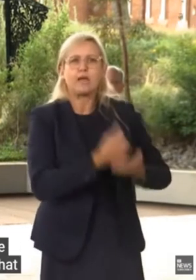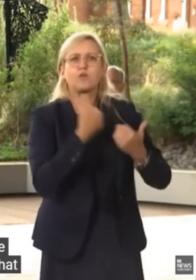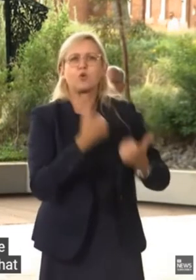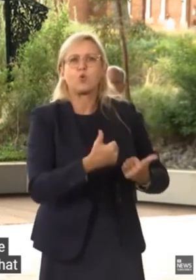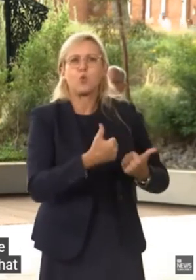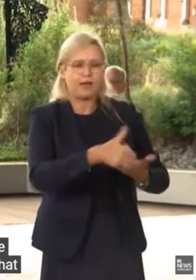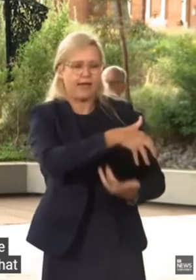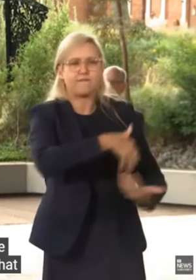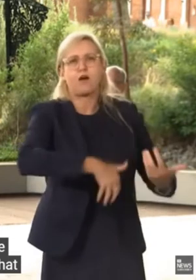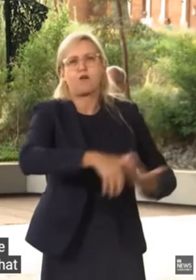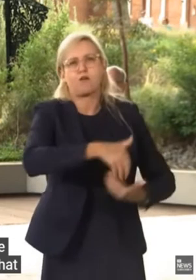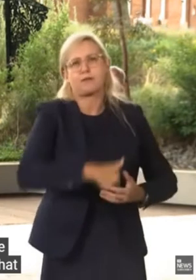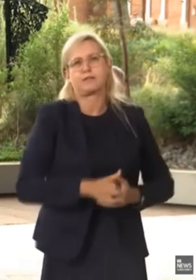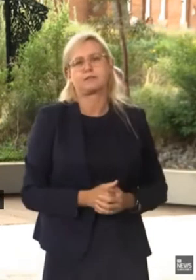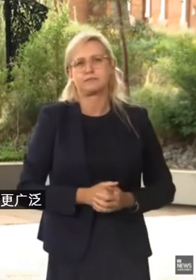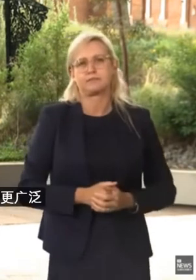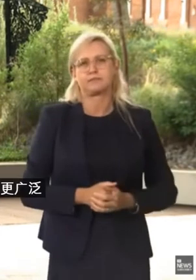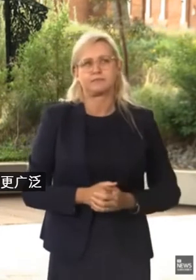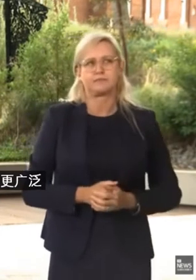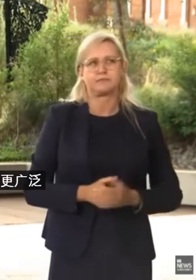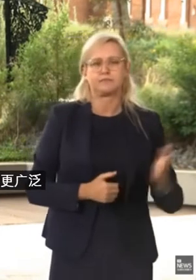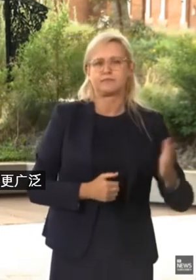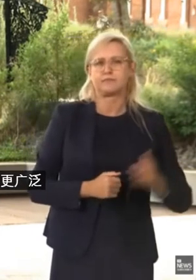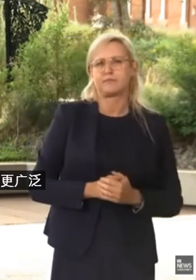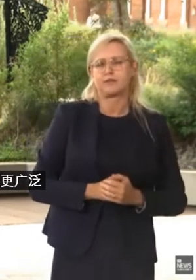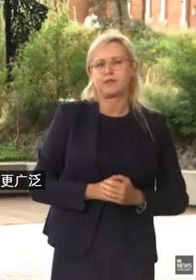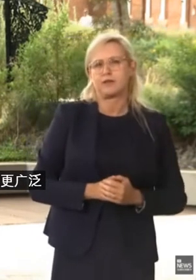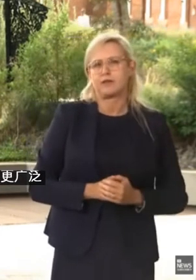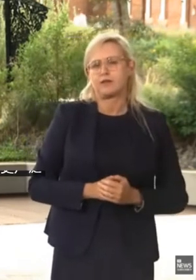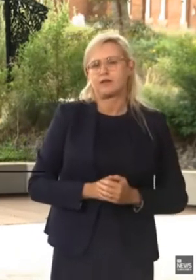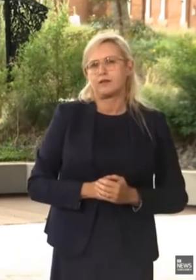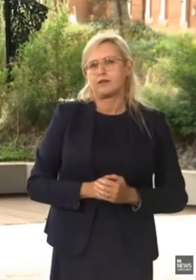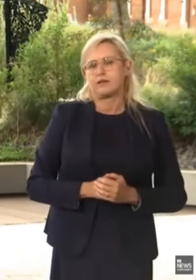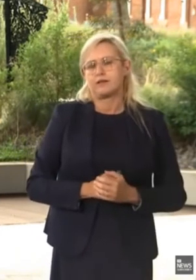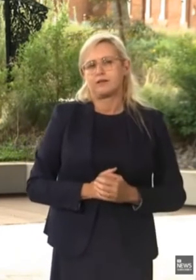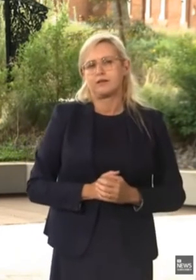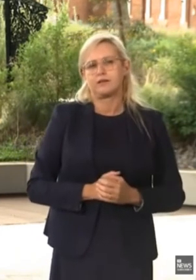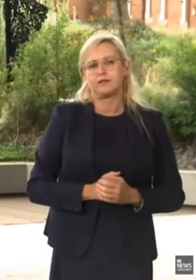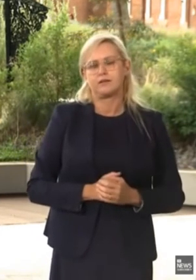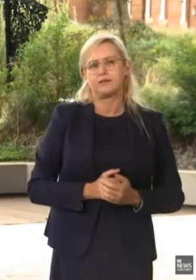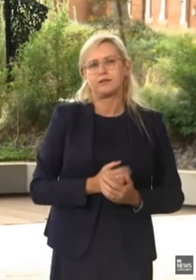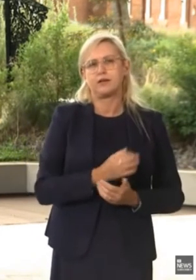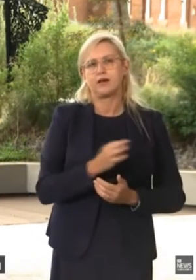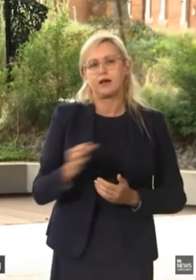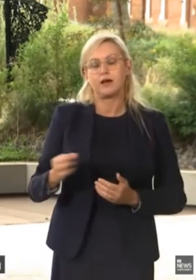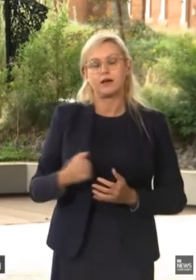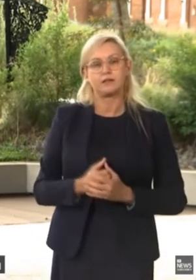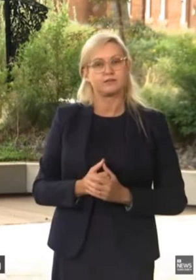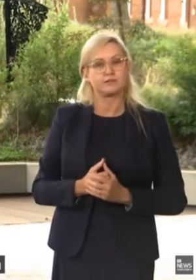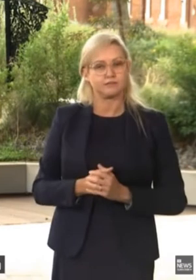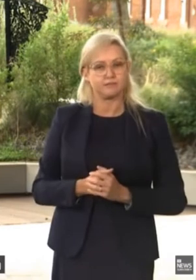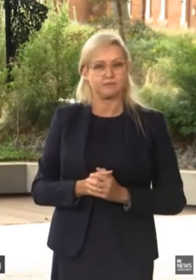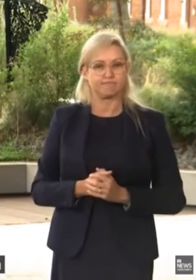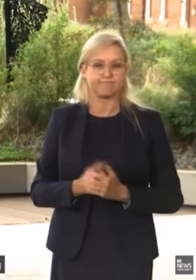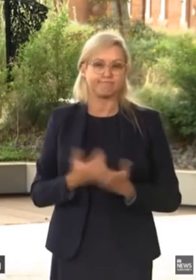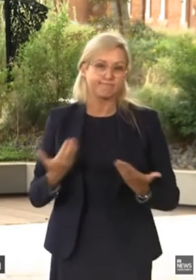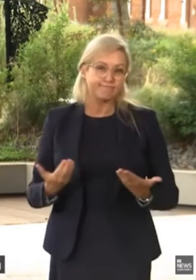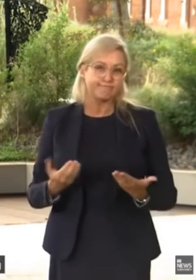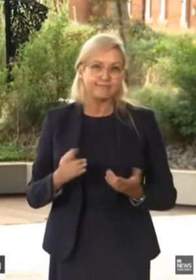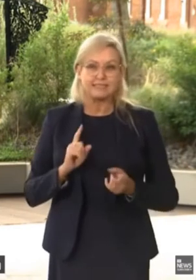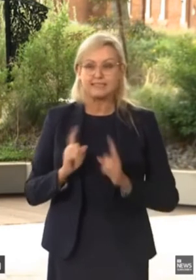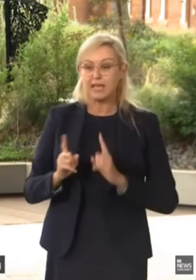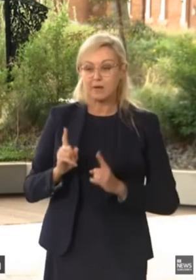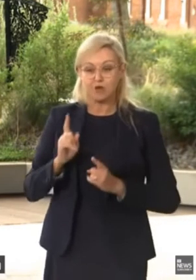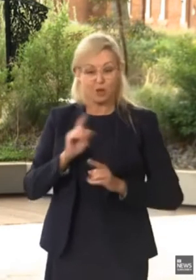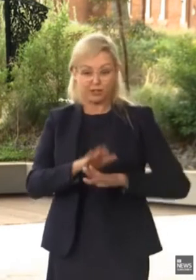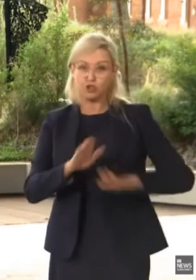again as we move through. It's broader than that, though, due to the pandemic, though, because you may have families where adults in the family may